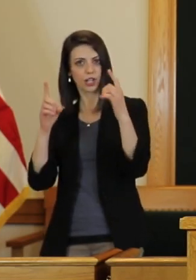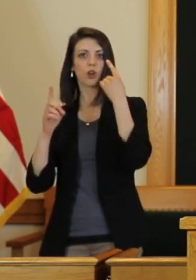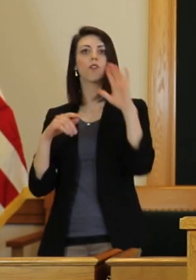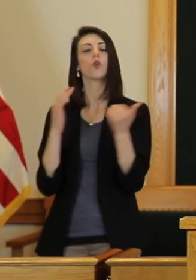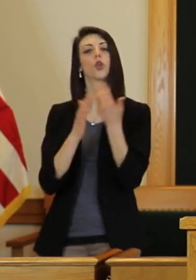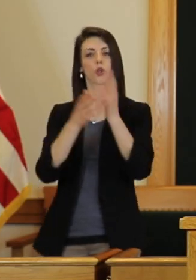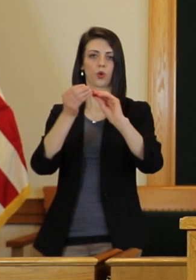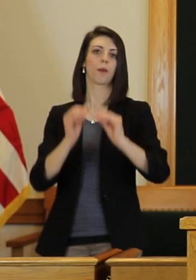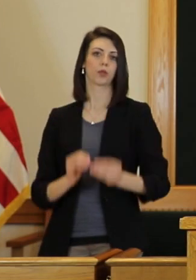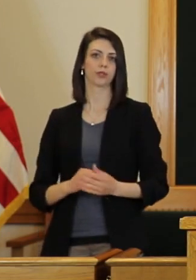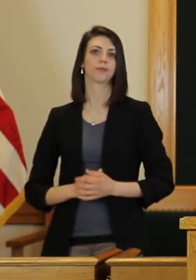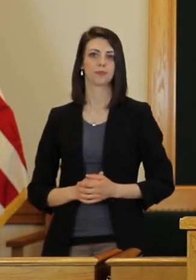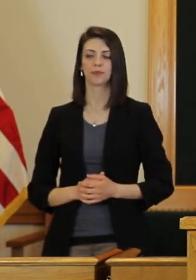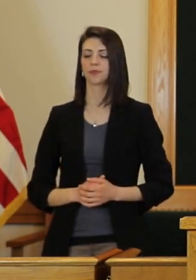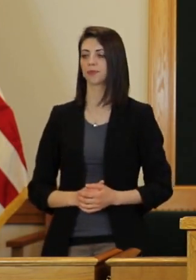update on today's numbers.